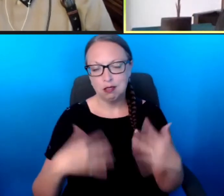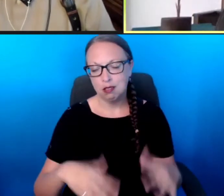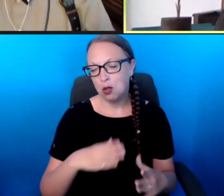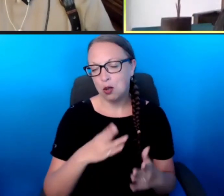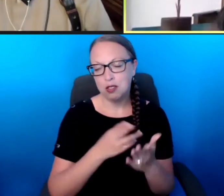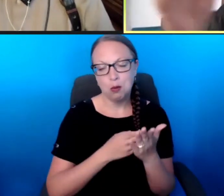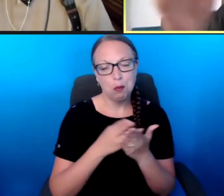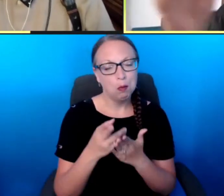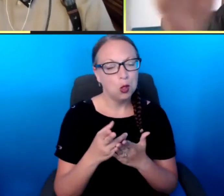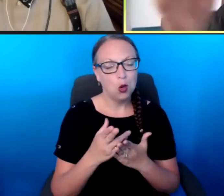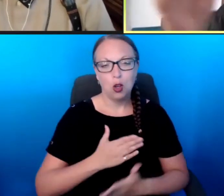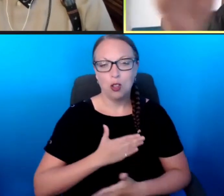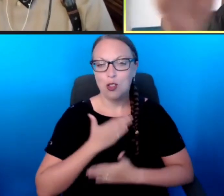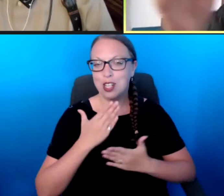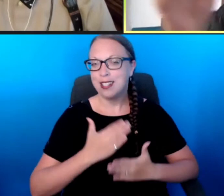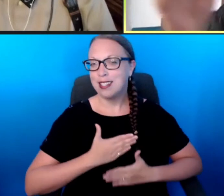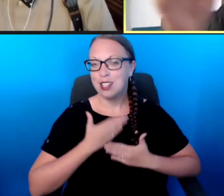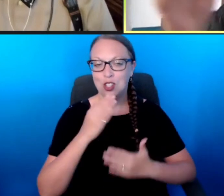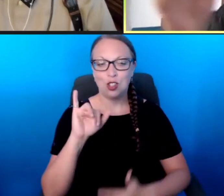on Facebook.